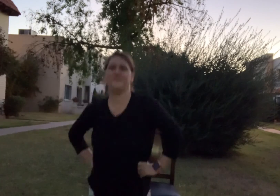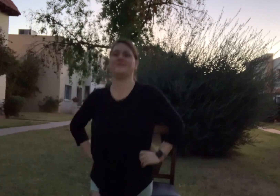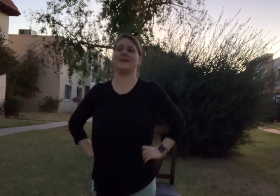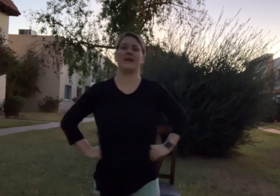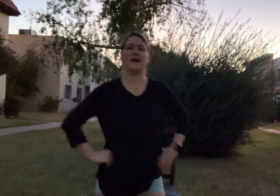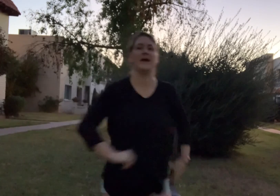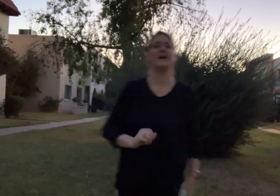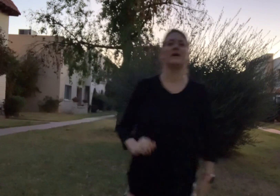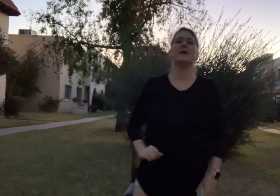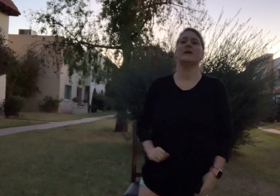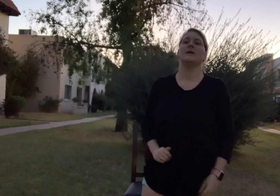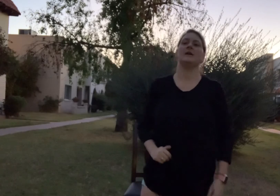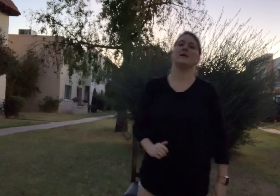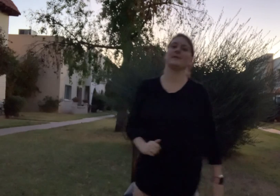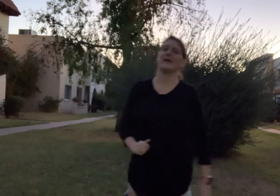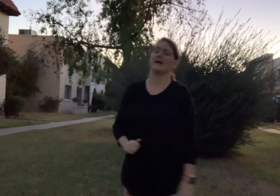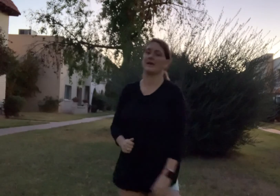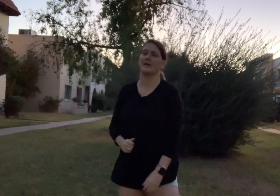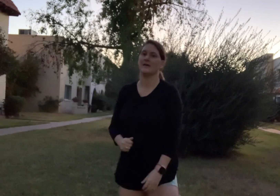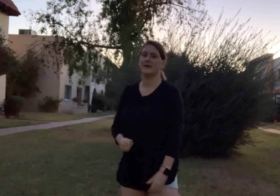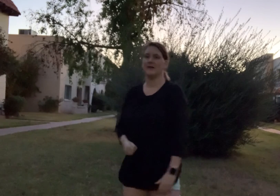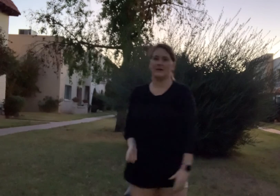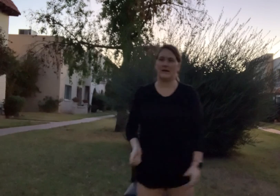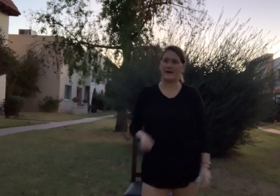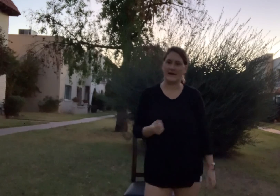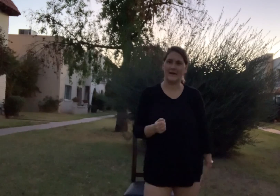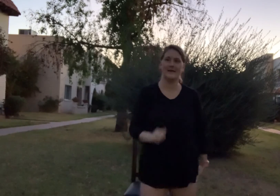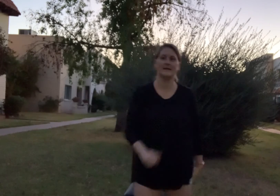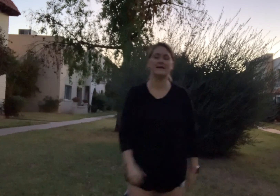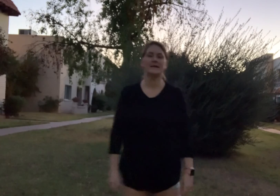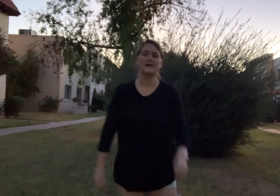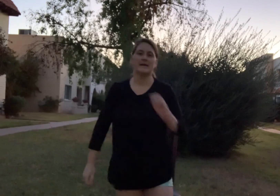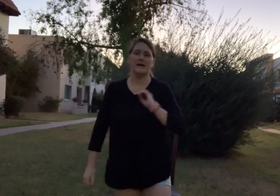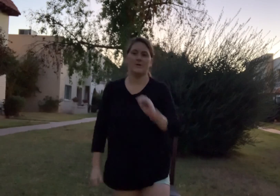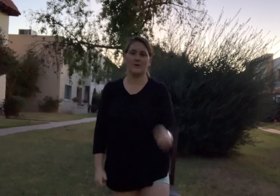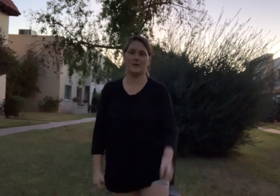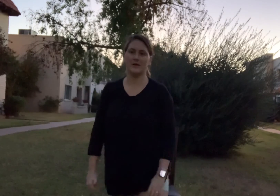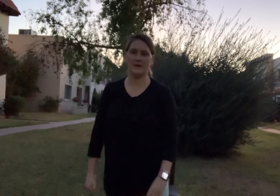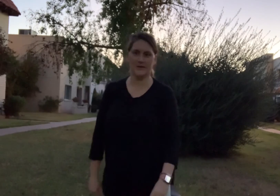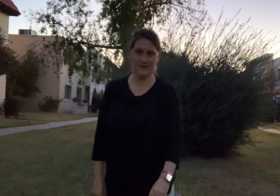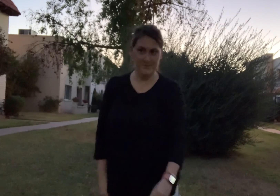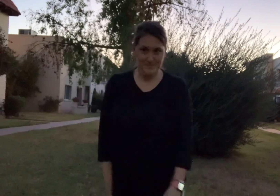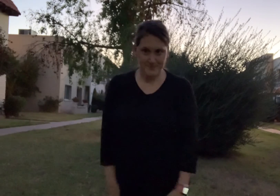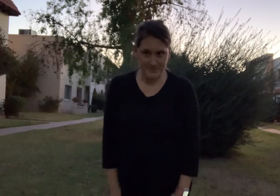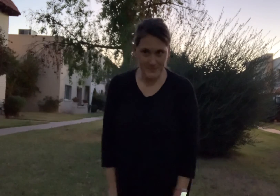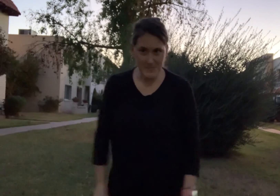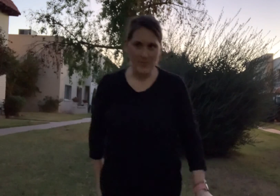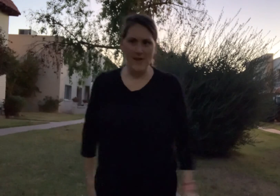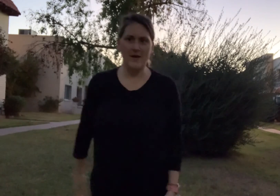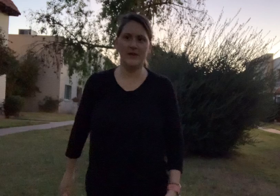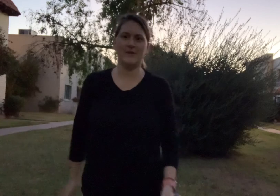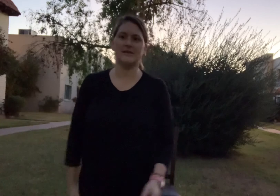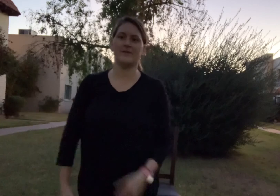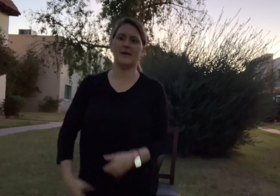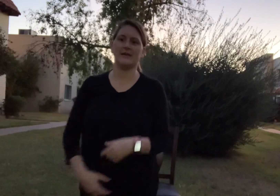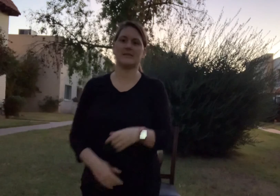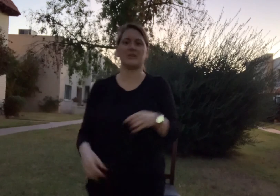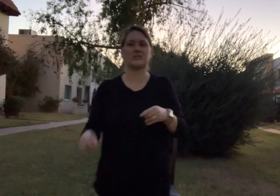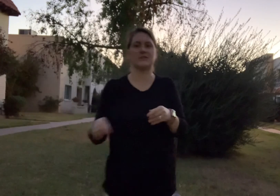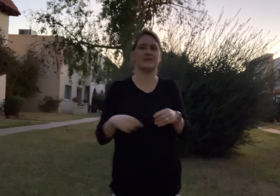1, 2, 3, 4, 5, 6, 7, 8, 9, 50. Oh my God. All right. Whew. All right, if you guys have any suggestions